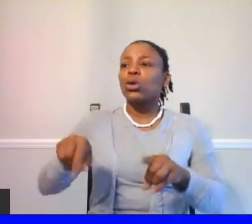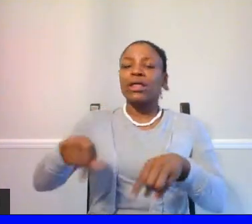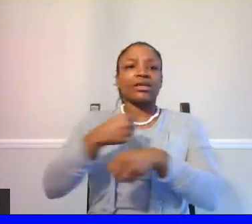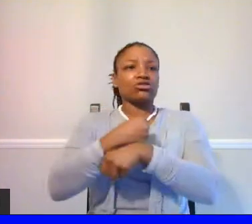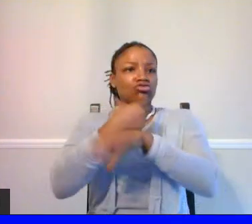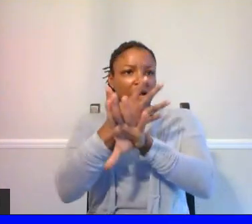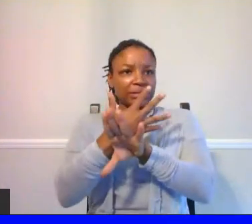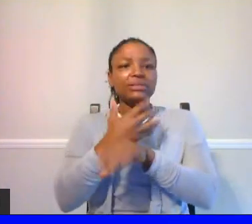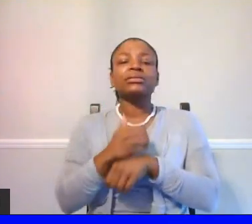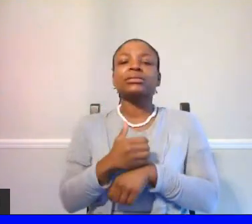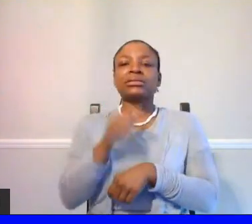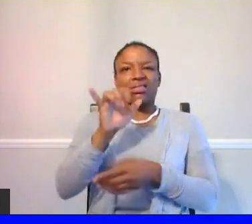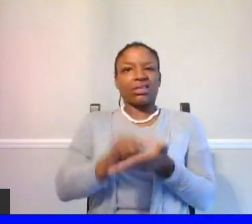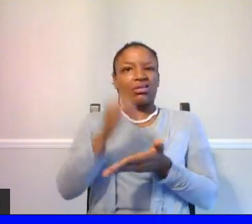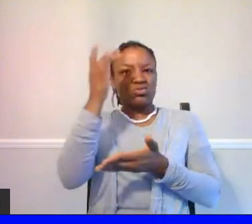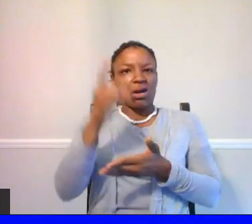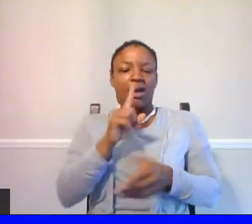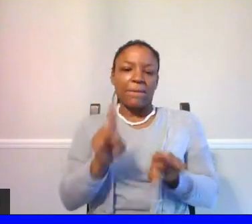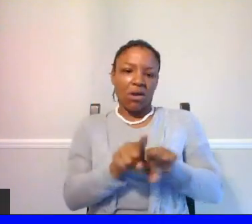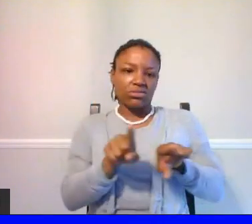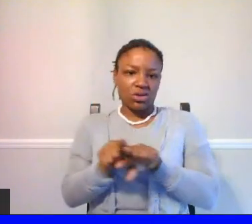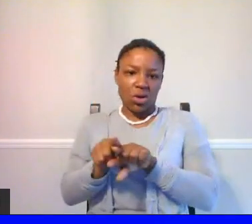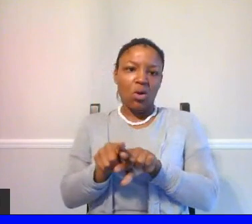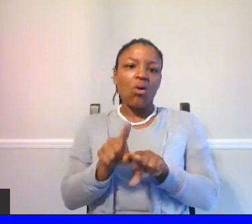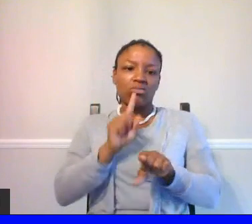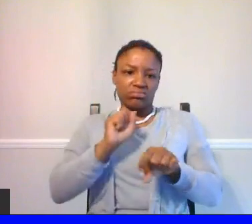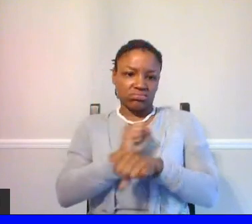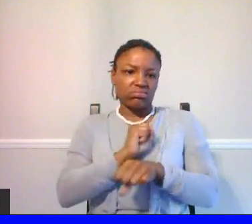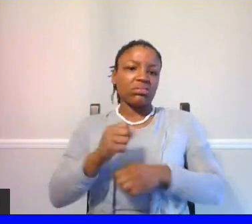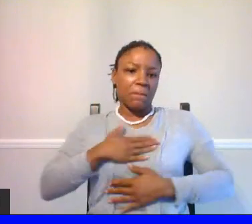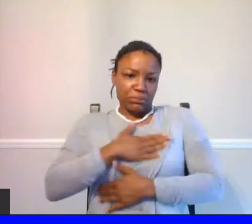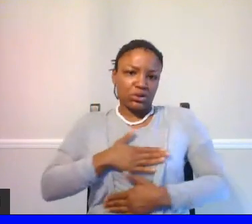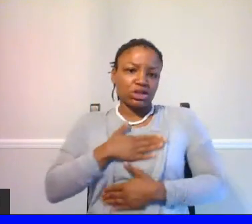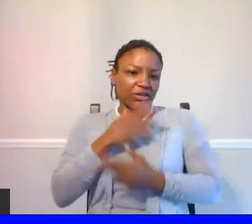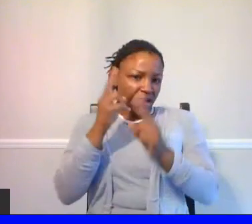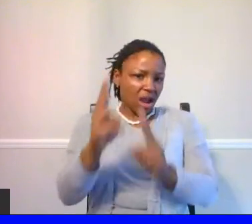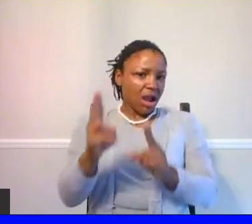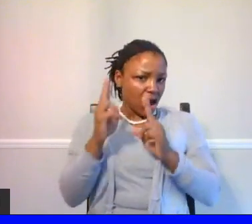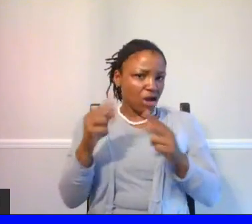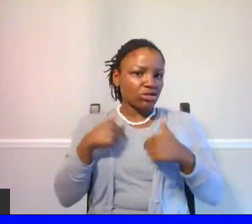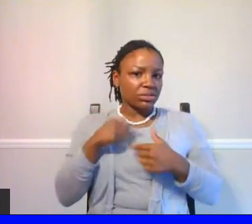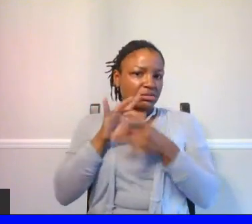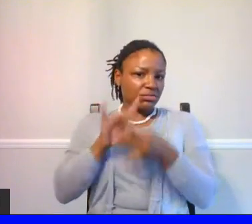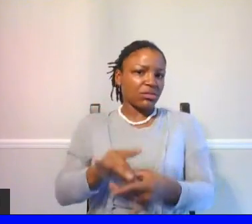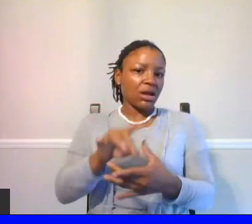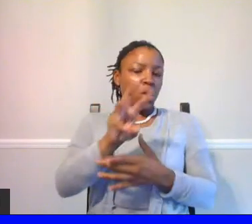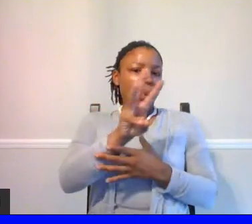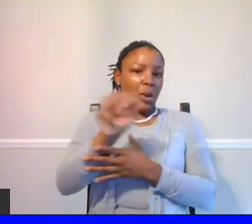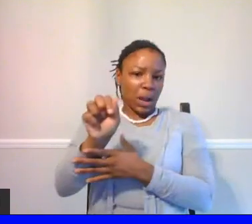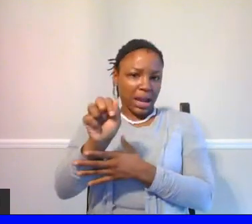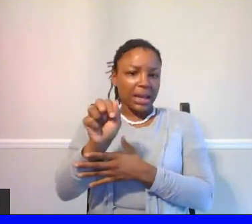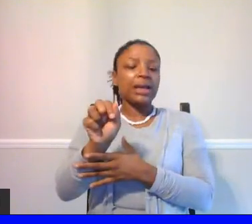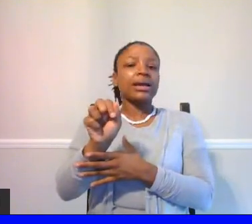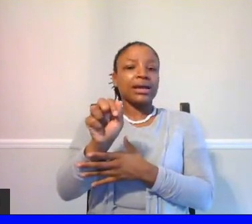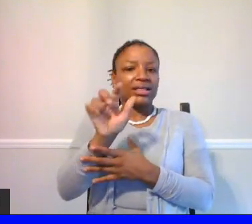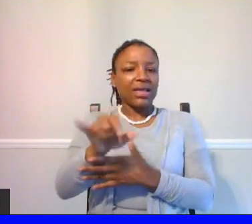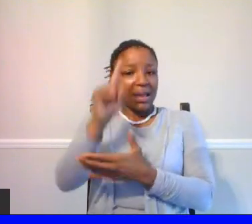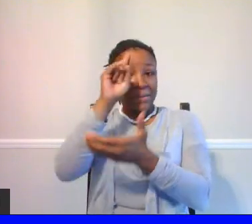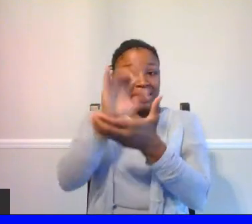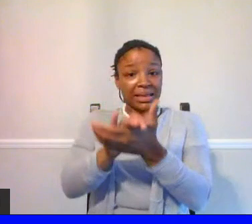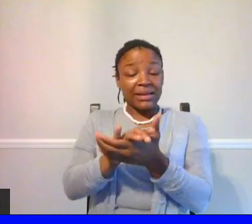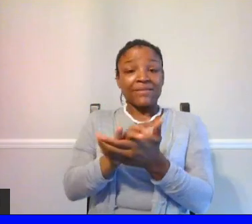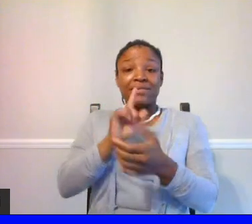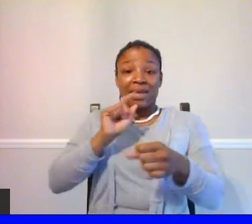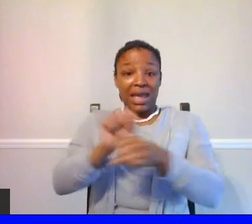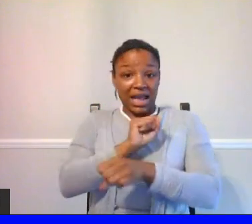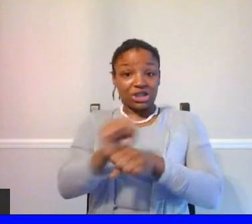And so that's why I'm also so appreciative and honored to be part of the Wide Awakes, which I believe is also a COVID